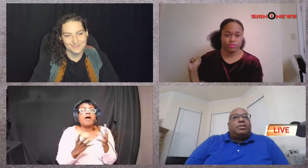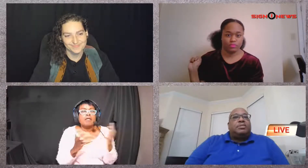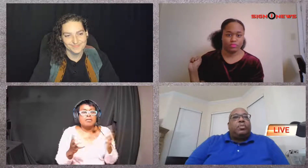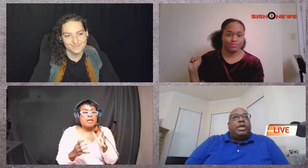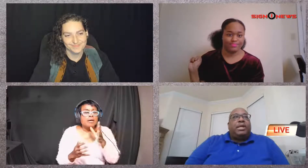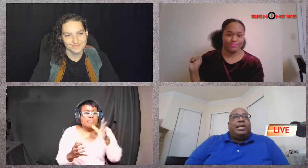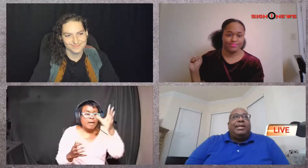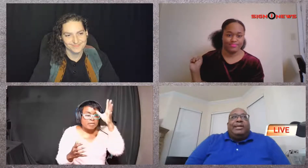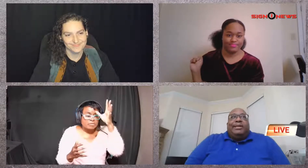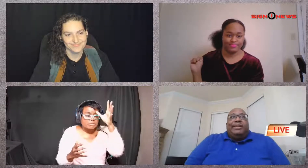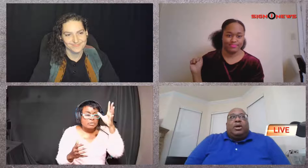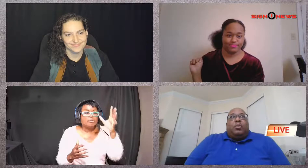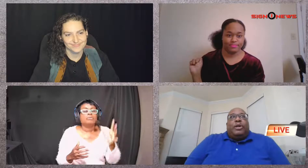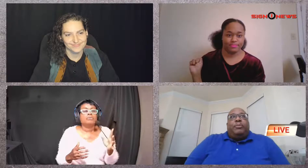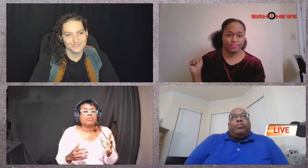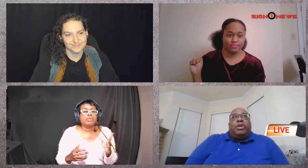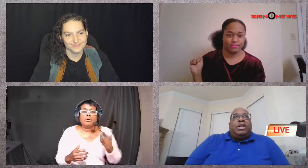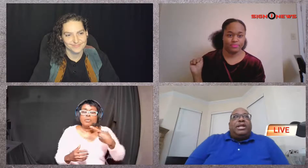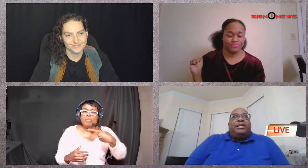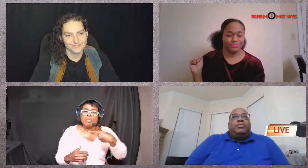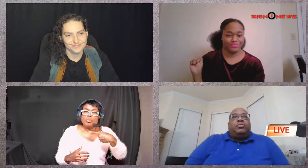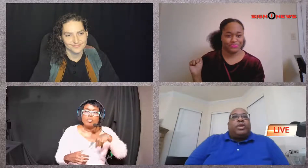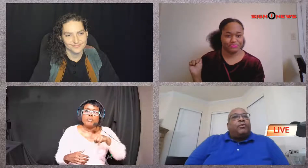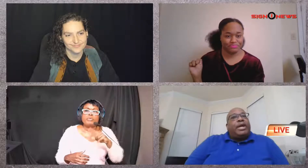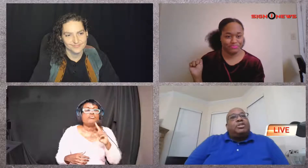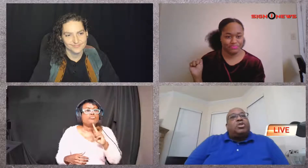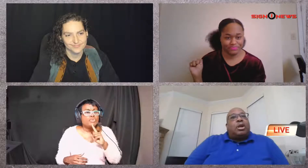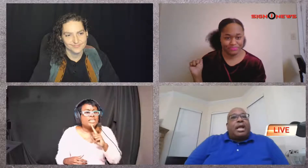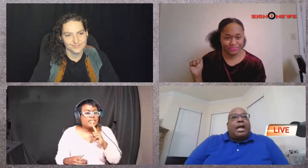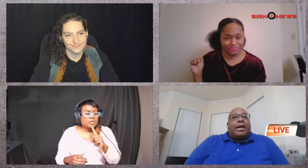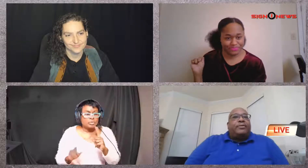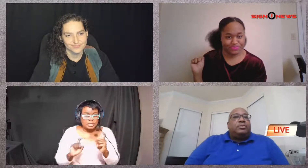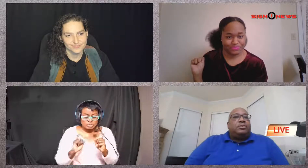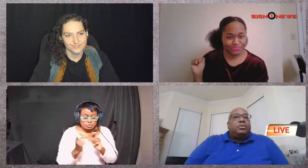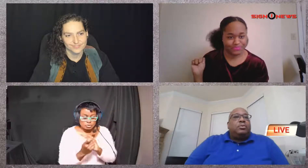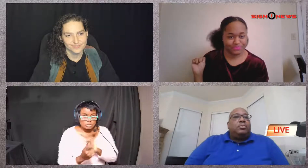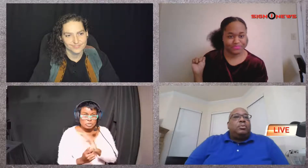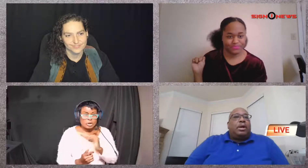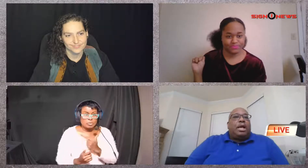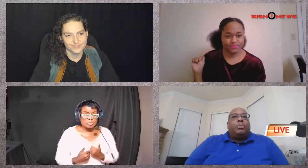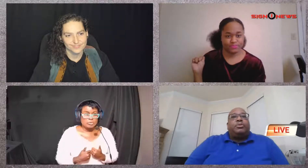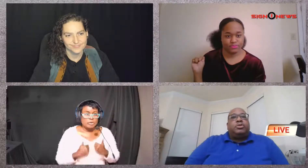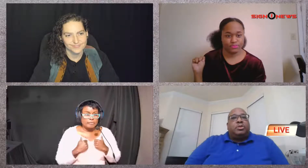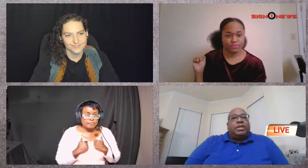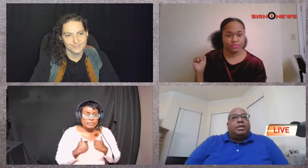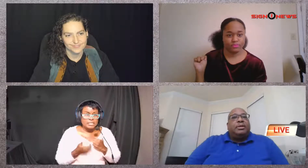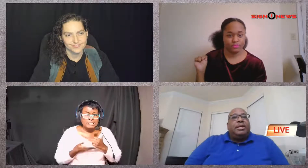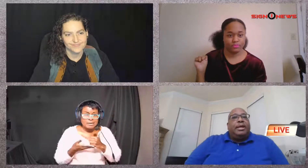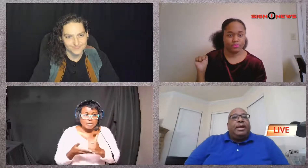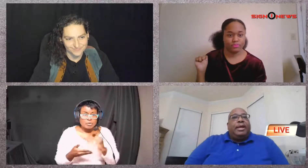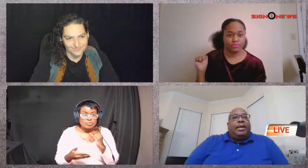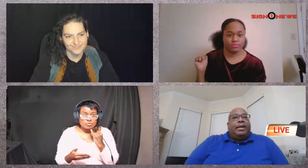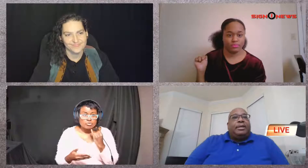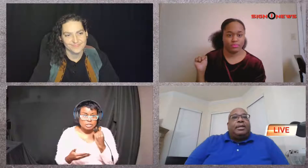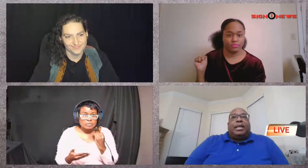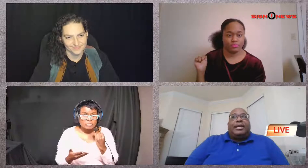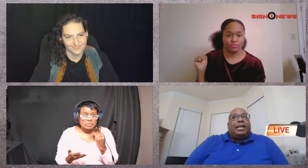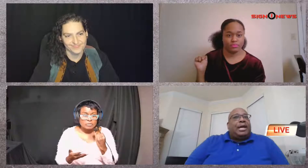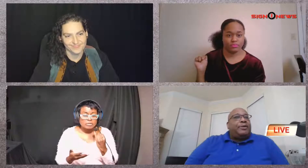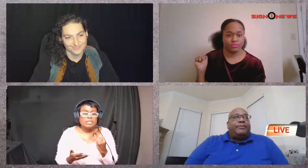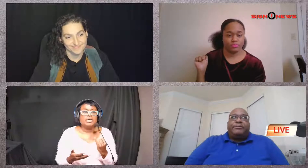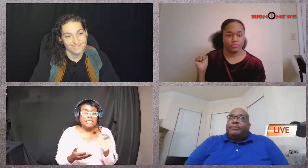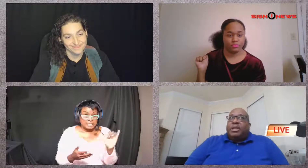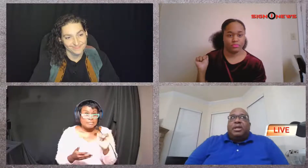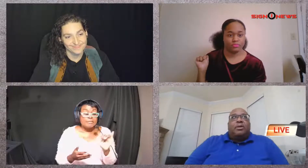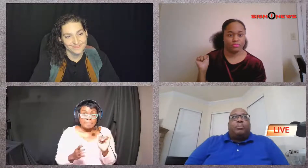of parents, we really rearranged our lives to help Julia. And like